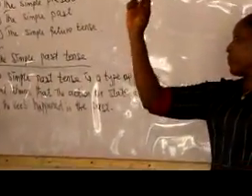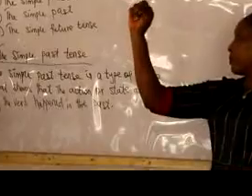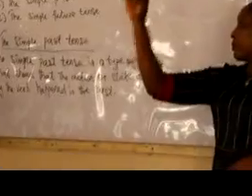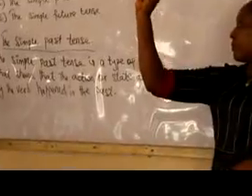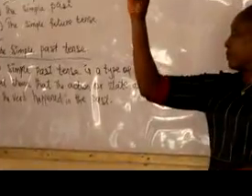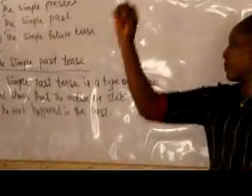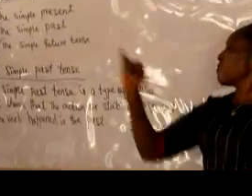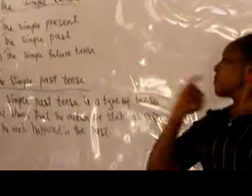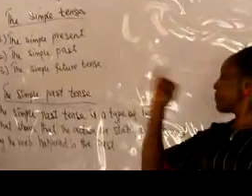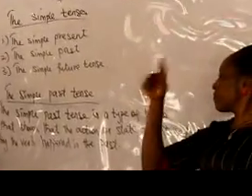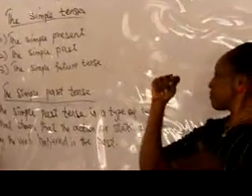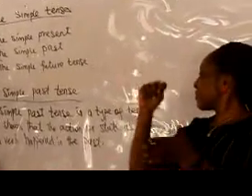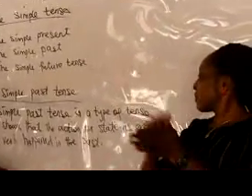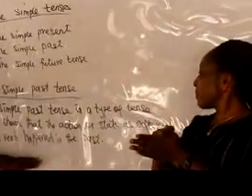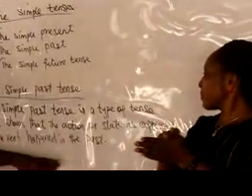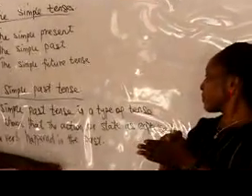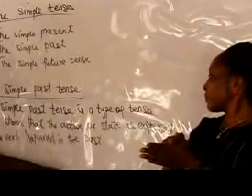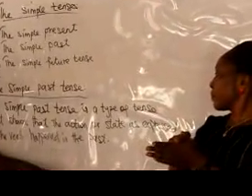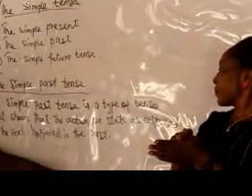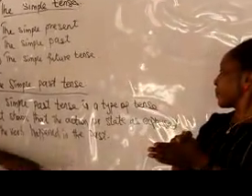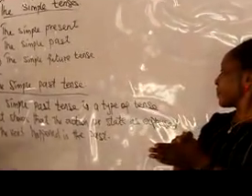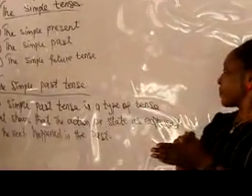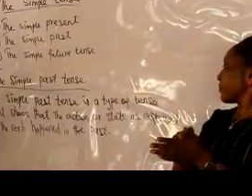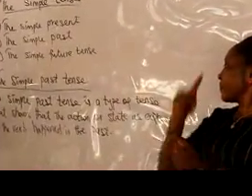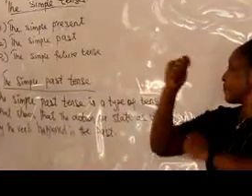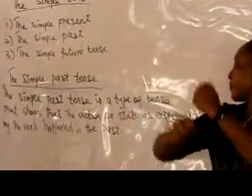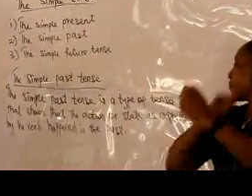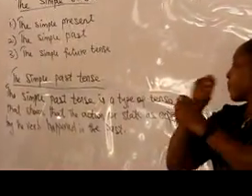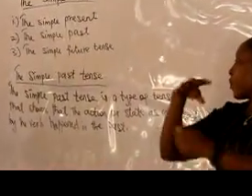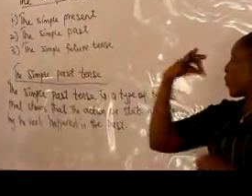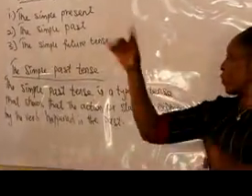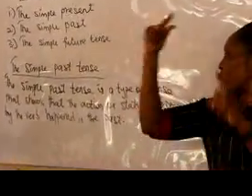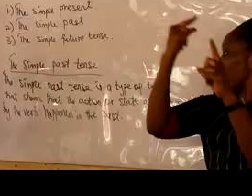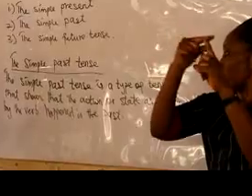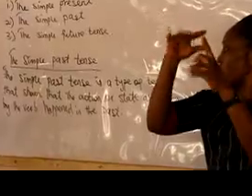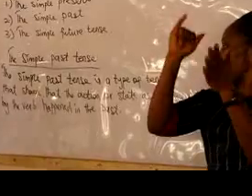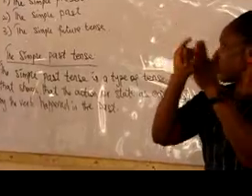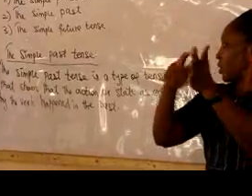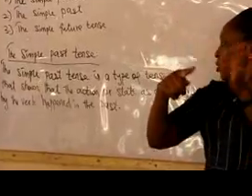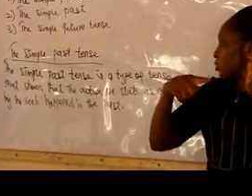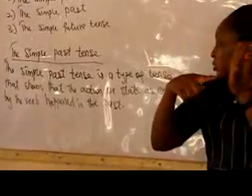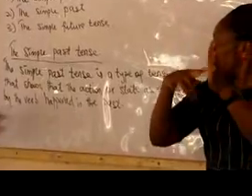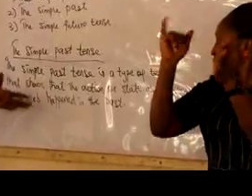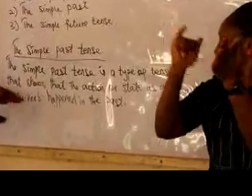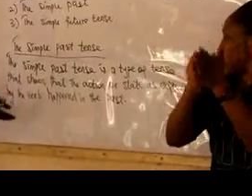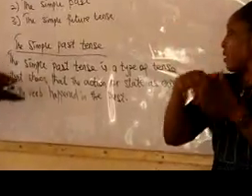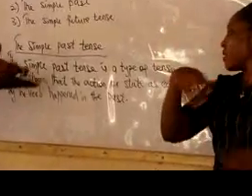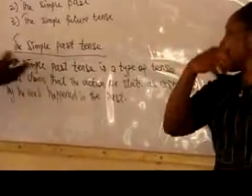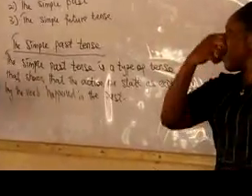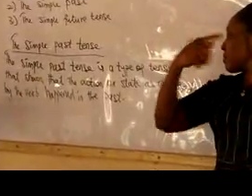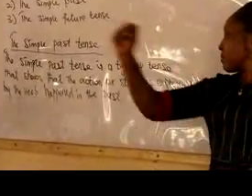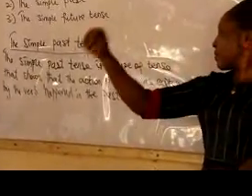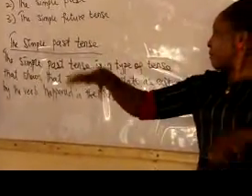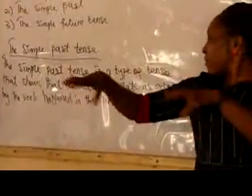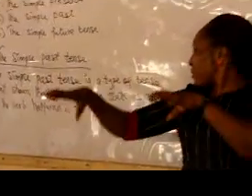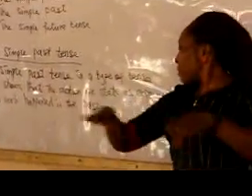past, you don't normally have more than one verb element. It is mostly a single verb element that